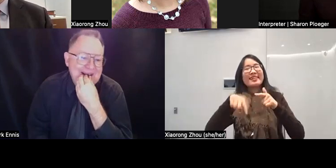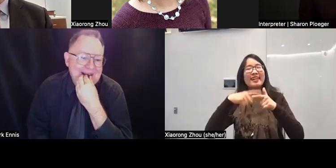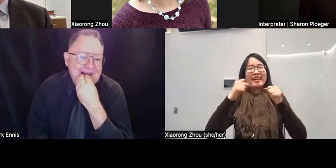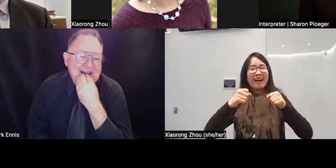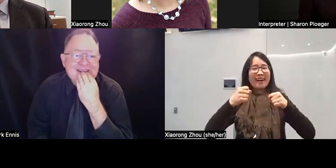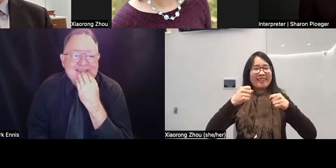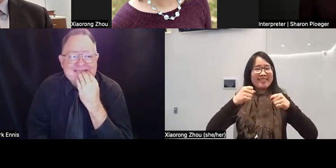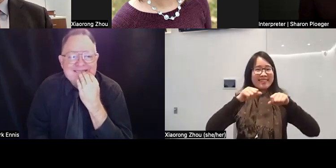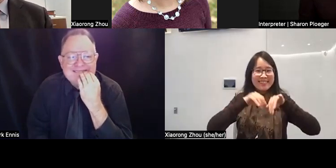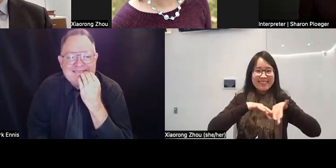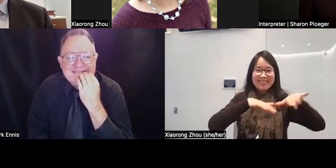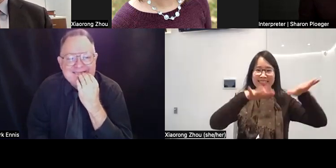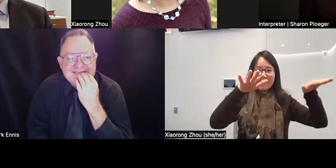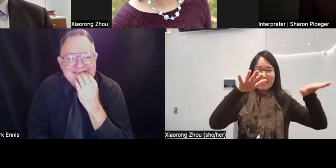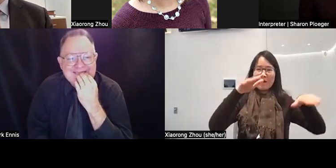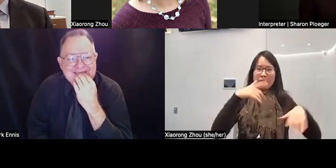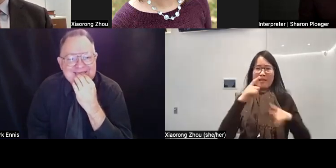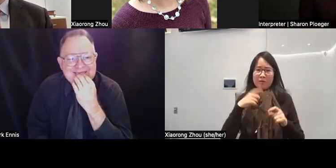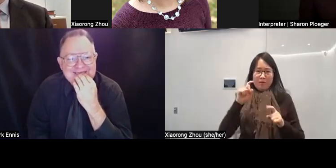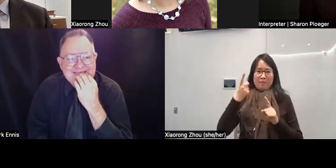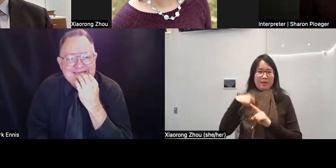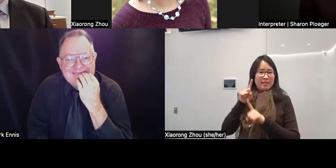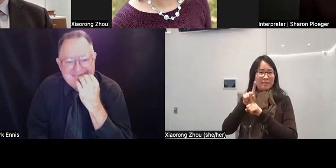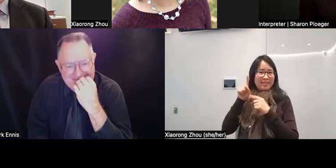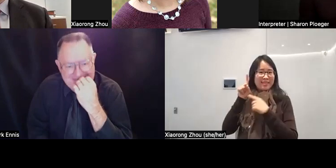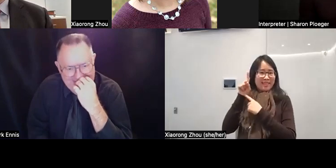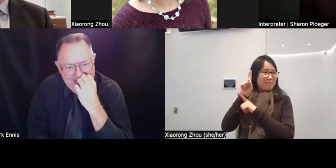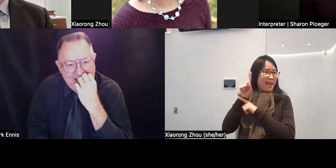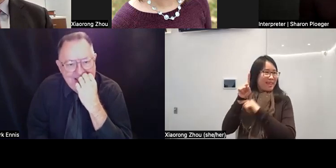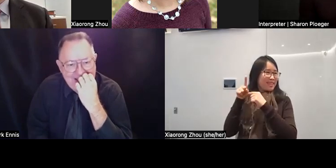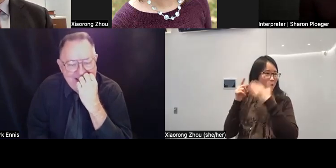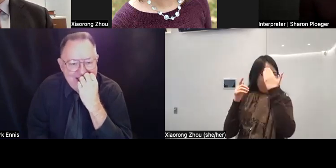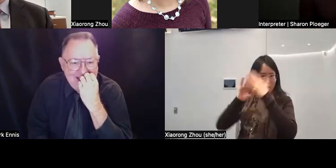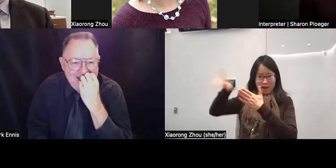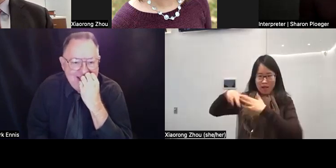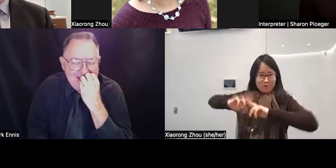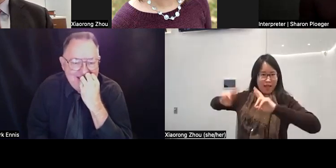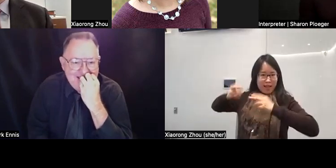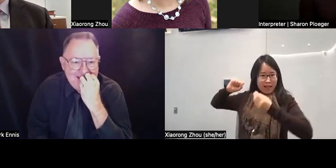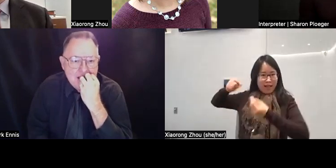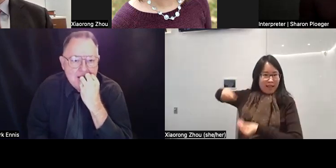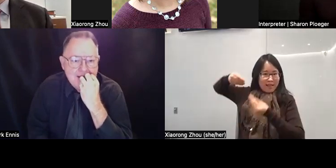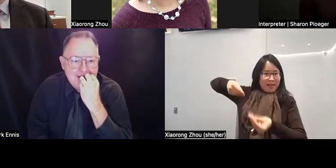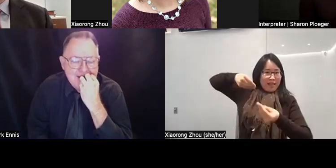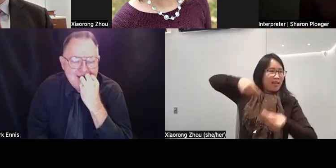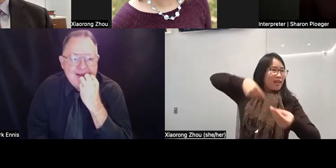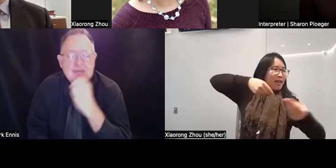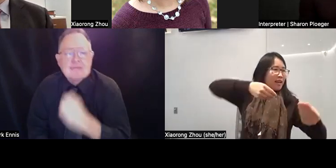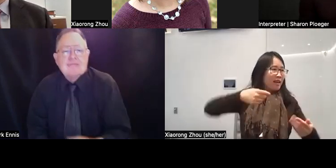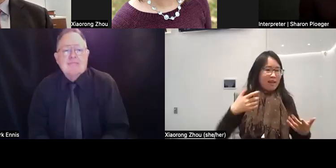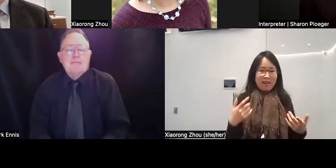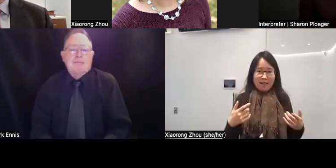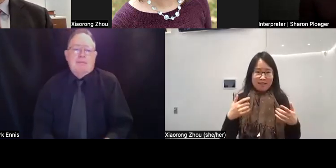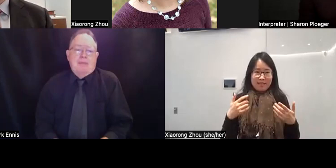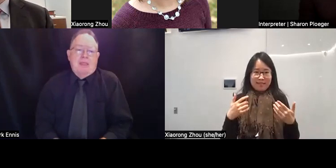I would have people come and teach our teachers and train them so that they have mentors and